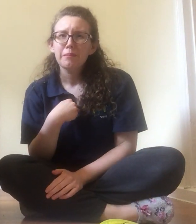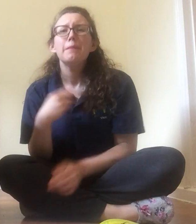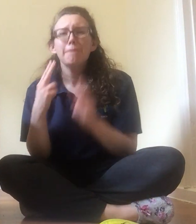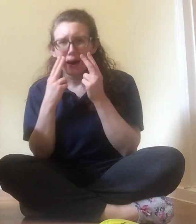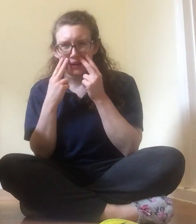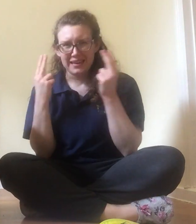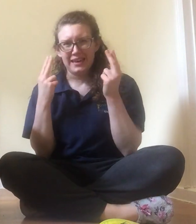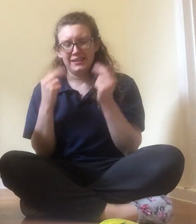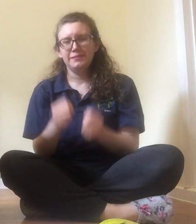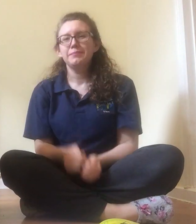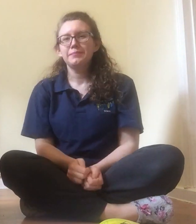My cat